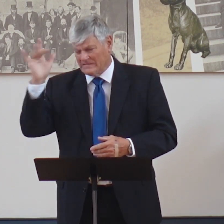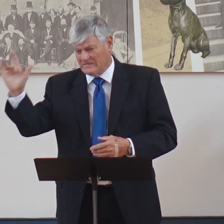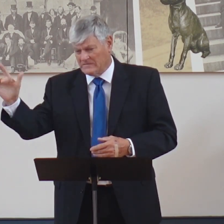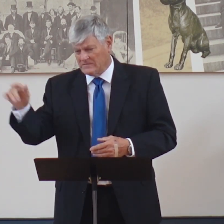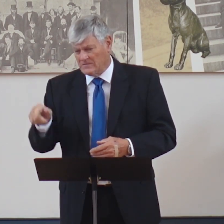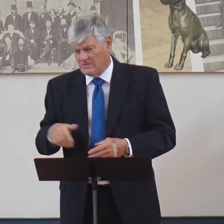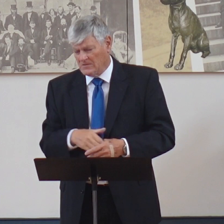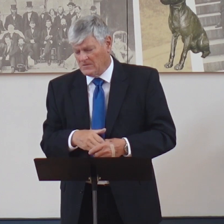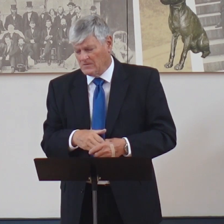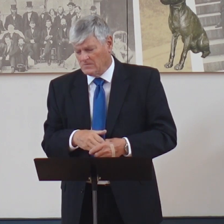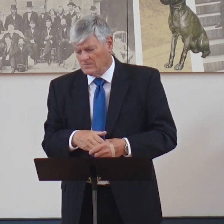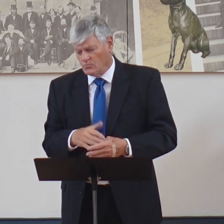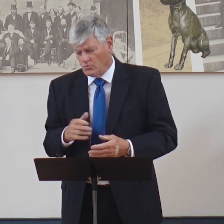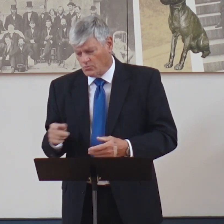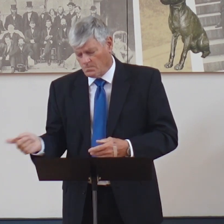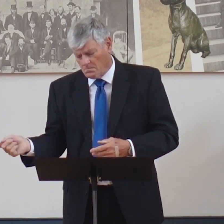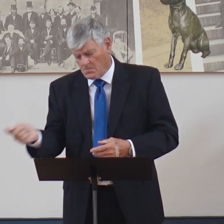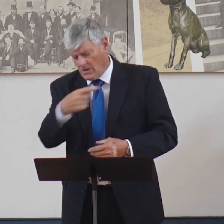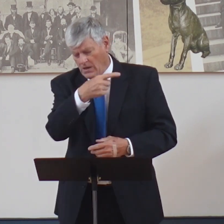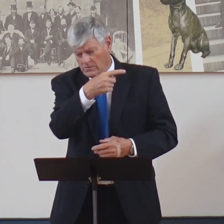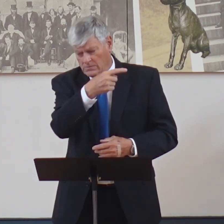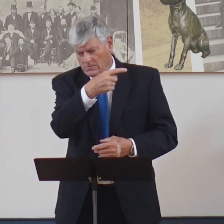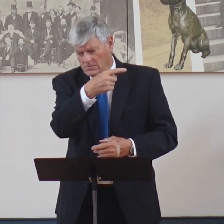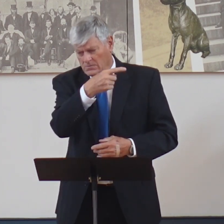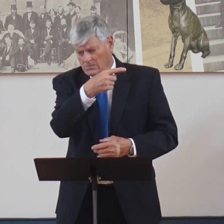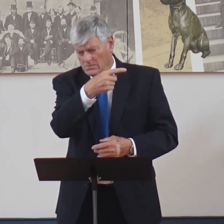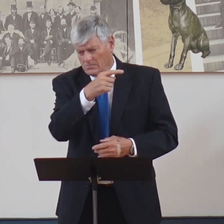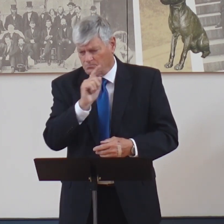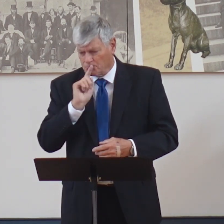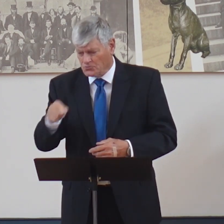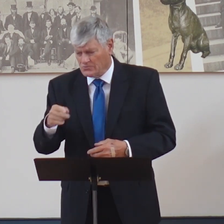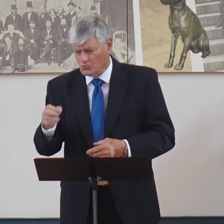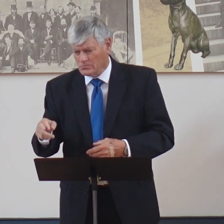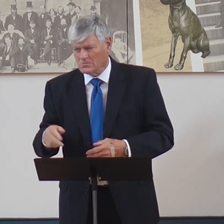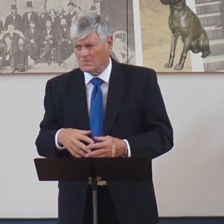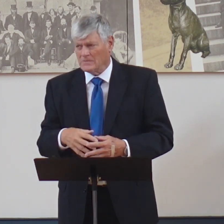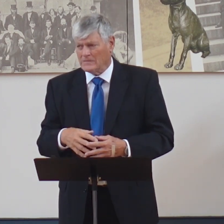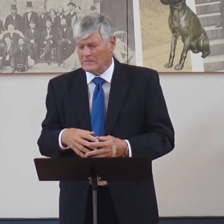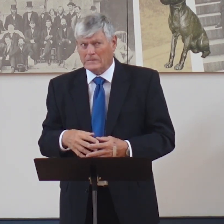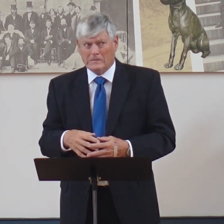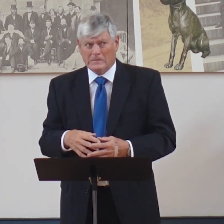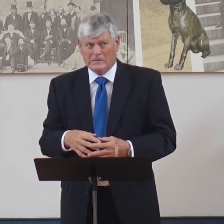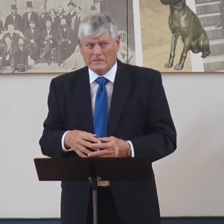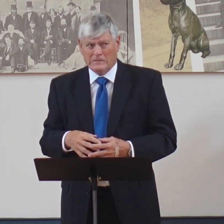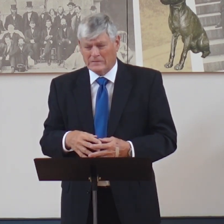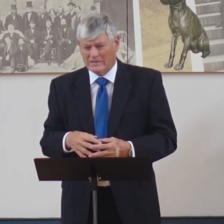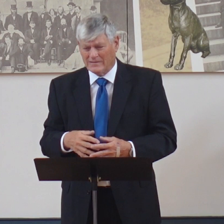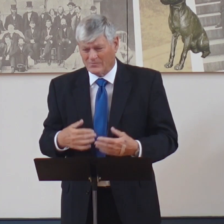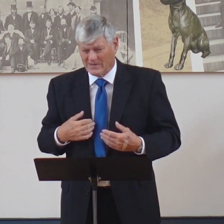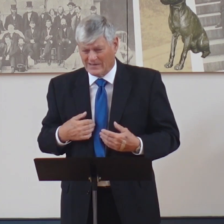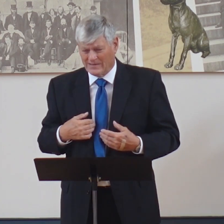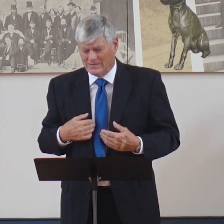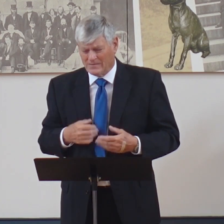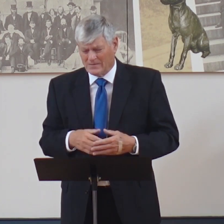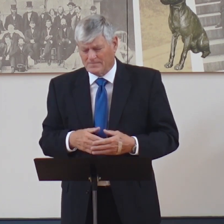even the presenter said that she was so intelligent. And you said to her, "You have to come back to Gallaudet because you are so